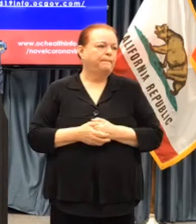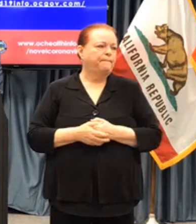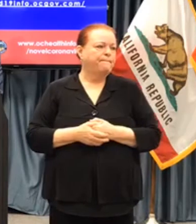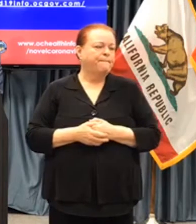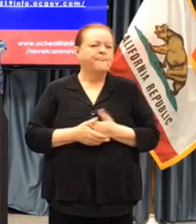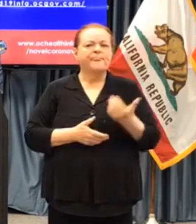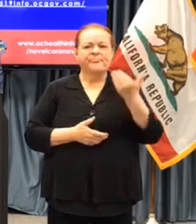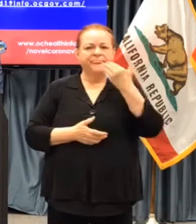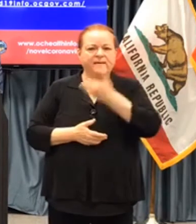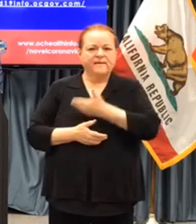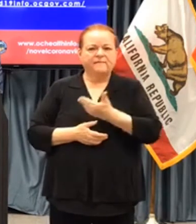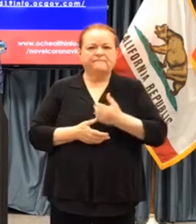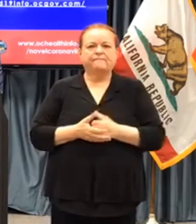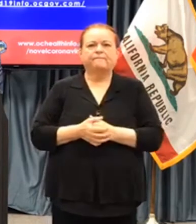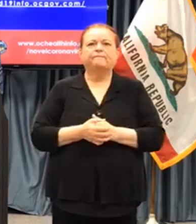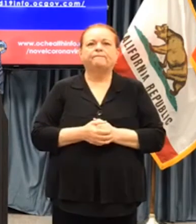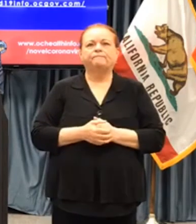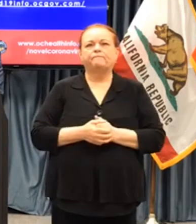Thank you.